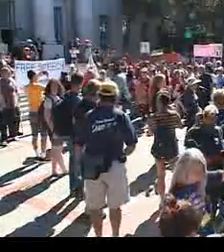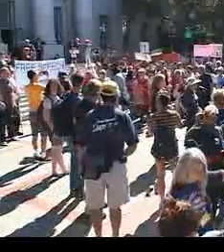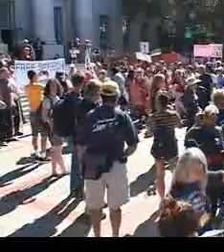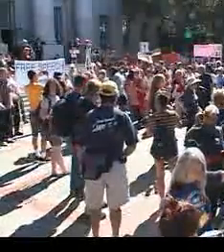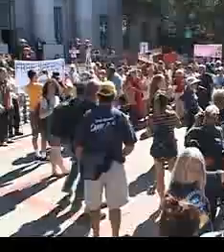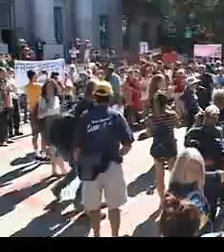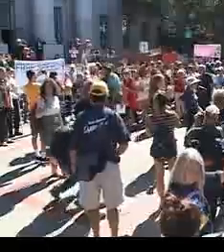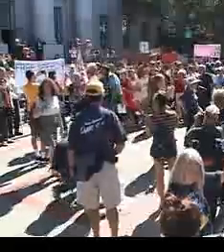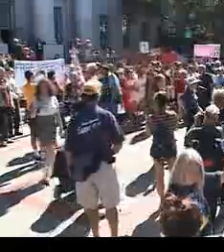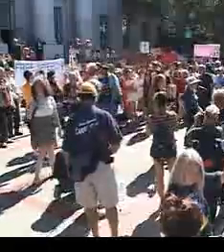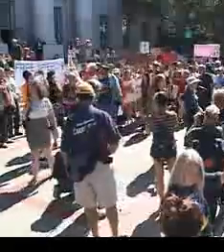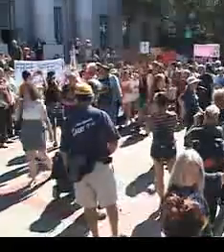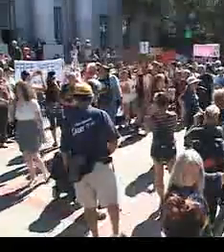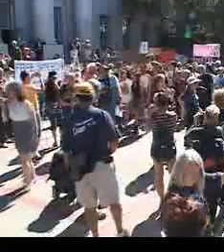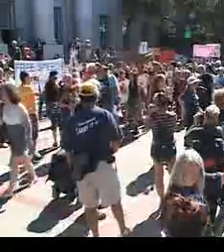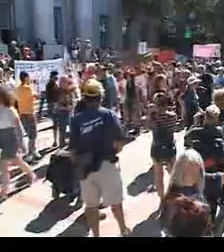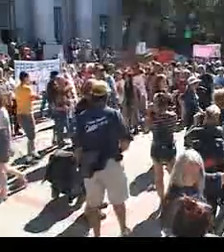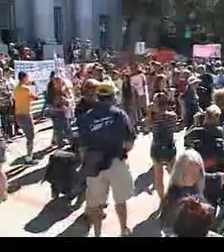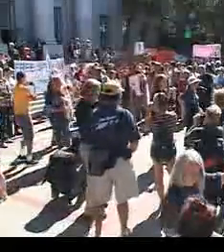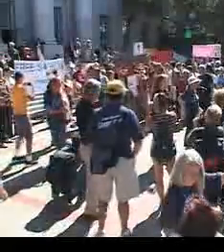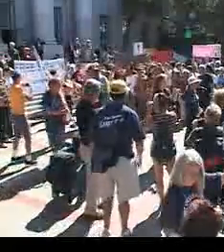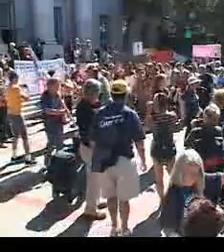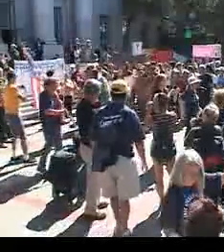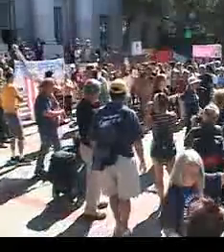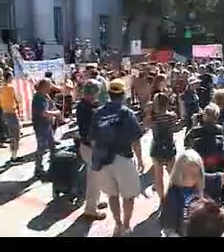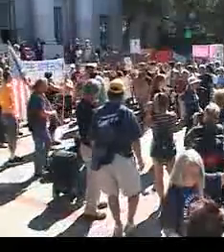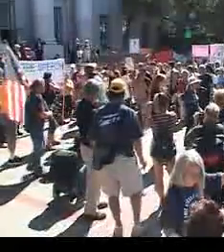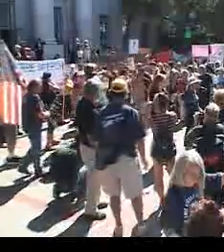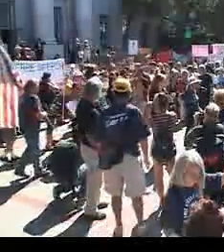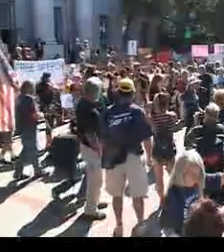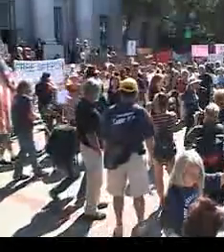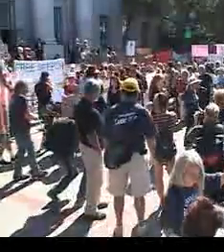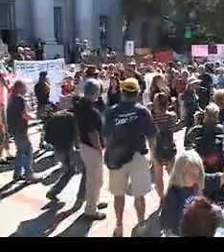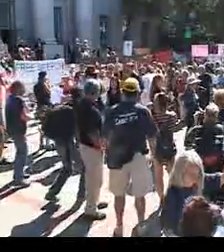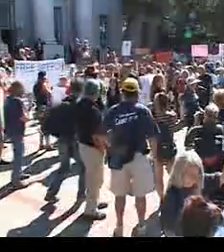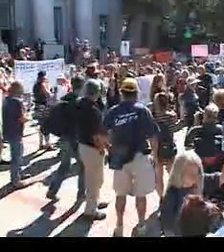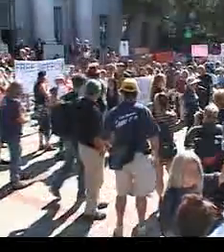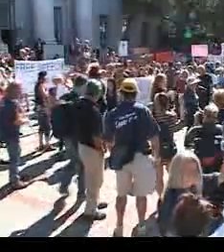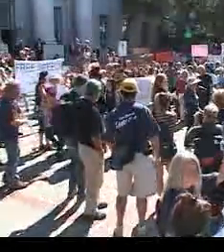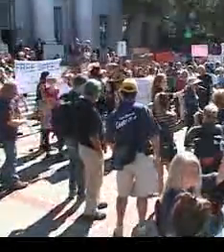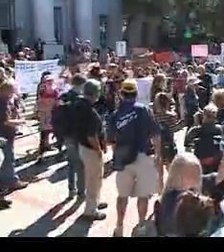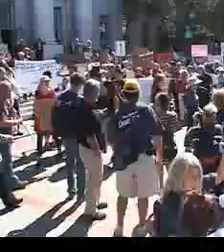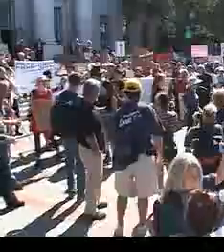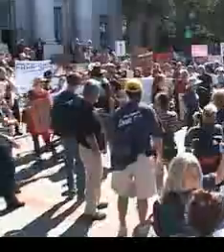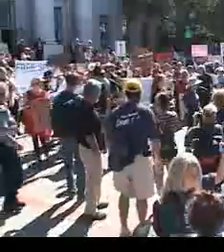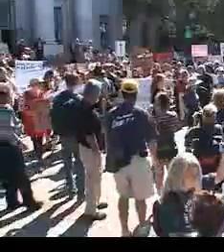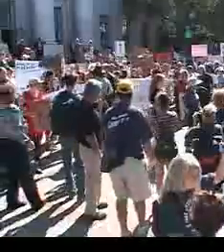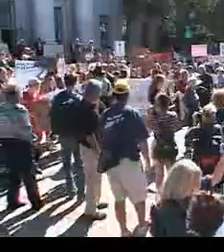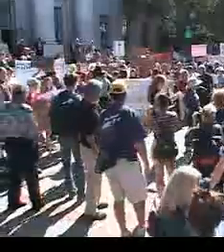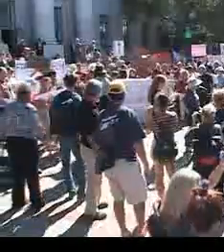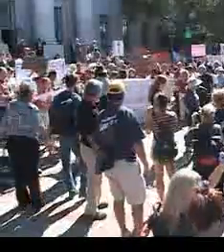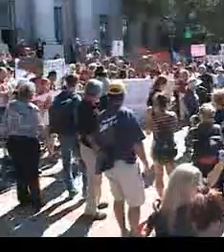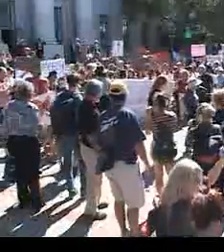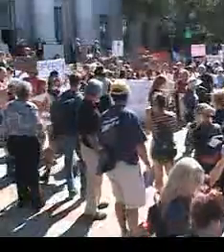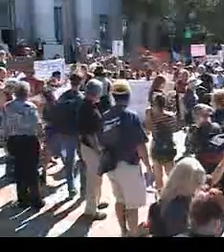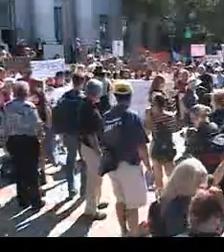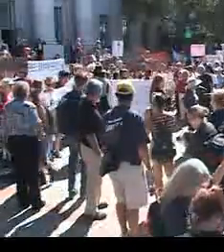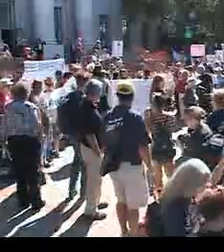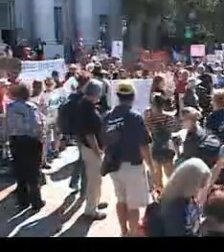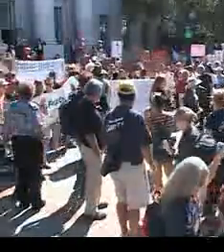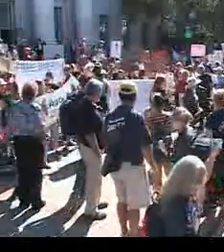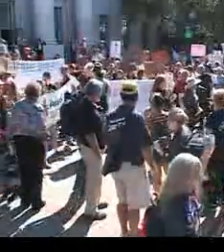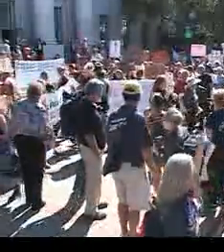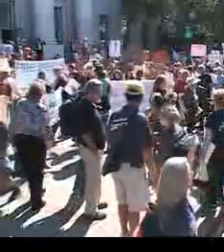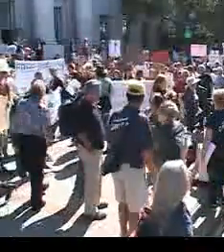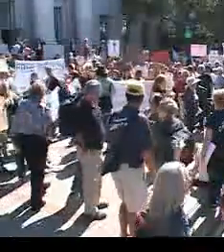social action and social change from this campus was firmly established. They've tried to take that right away from